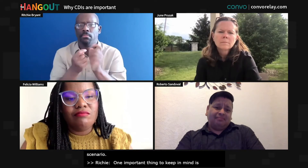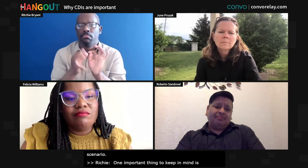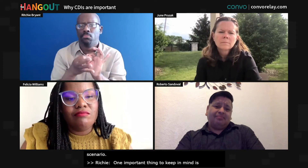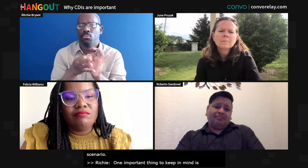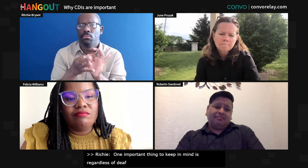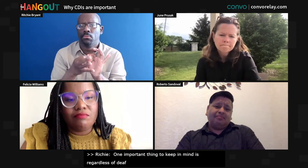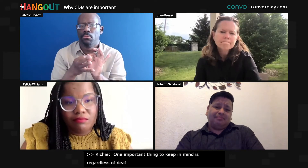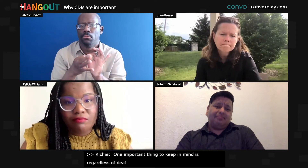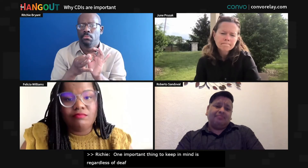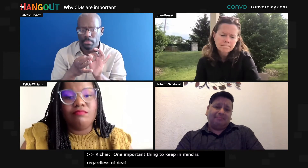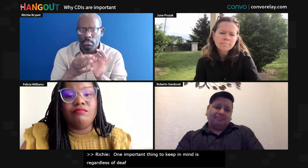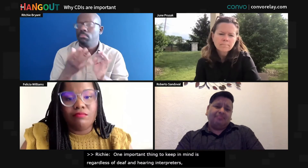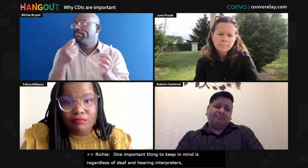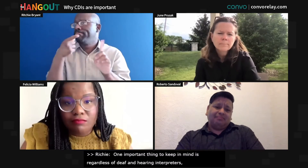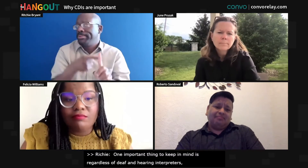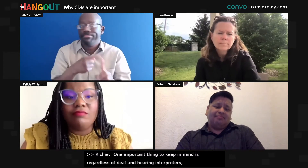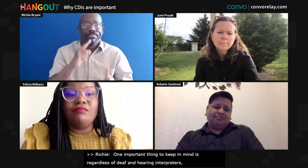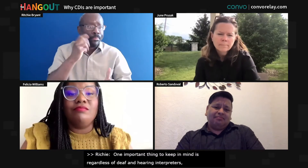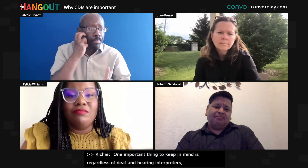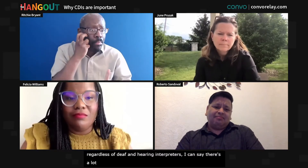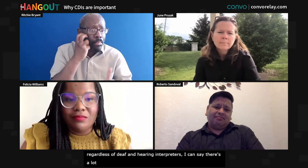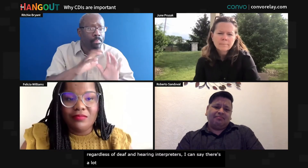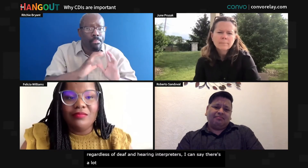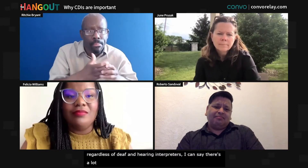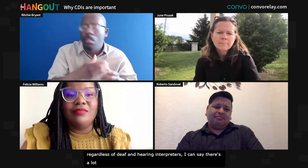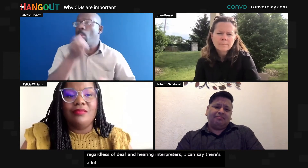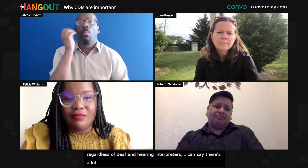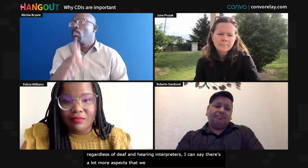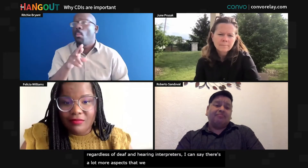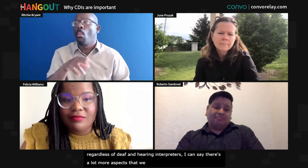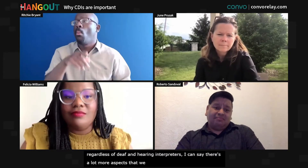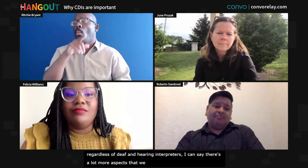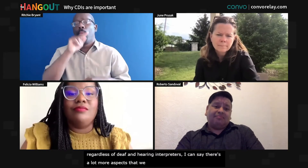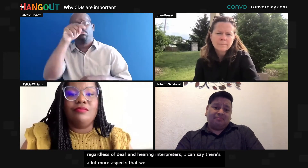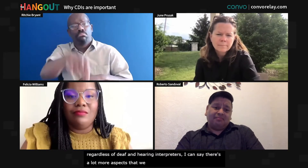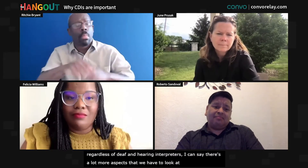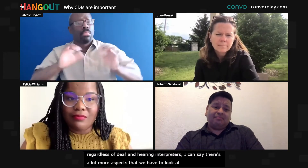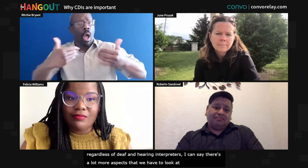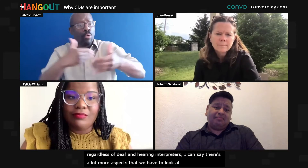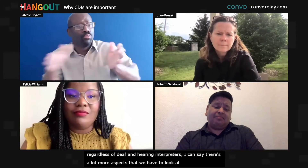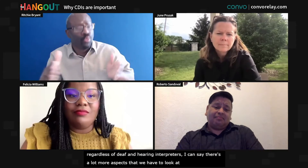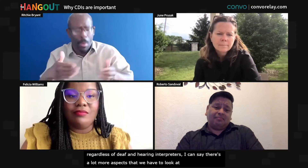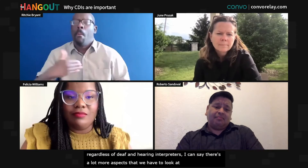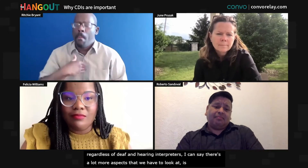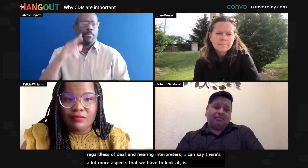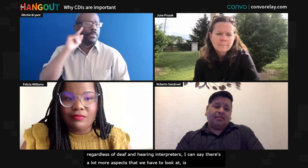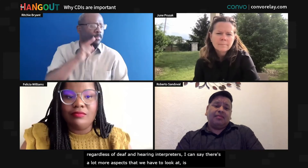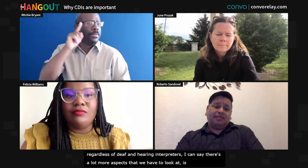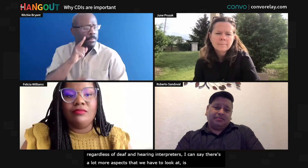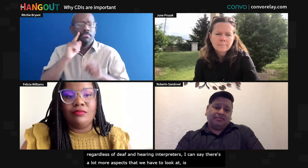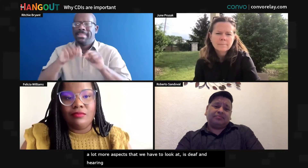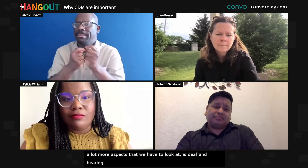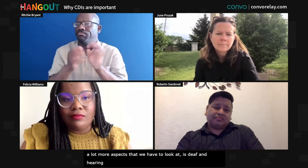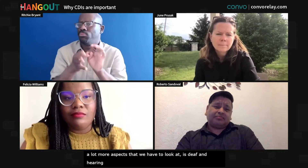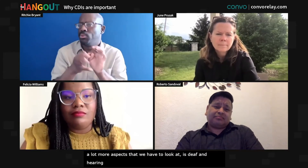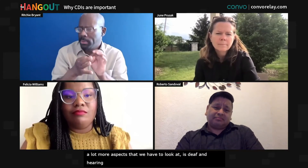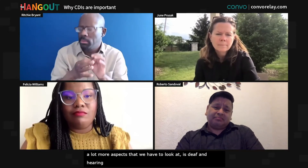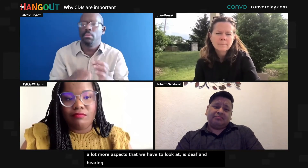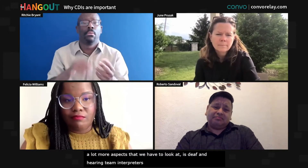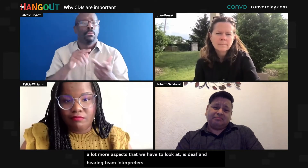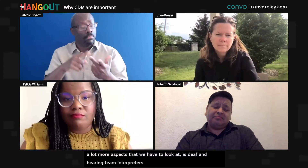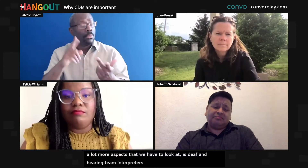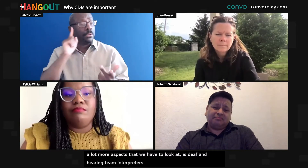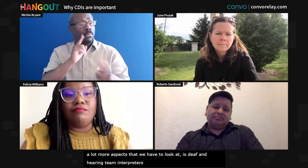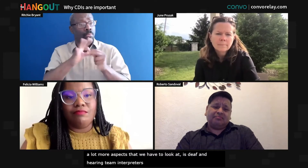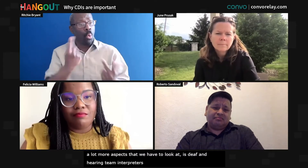there's a lot more aspects that we have to look at is when we look at deaf and hearing team interpreters, and we also have to look at deaf blind interpreters, or we have to look at the room